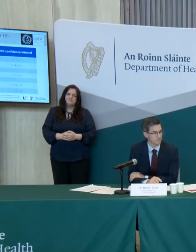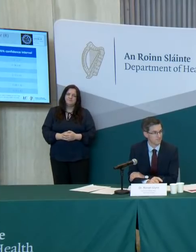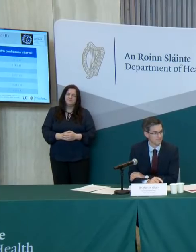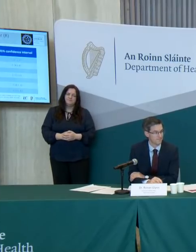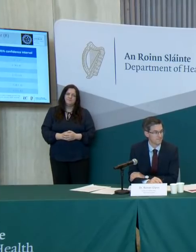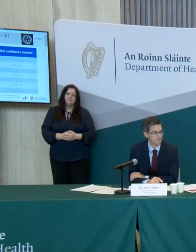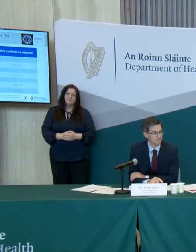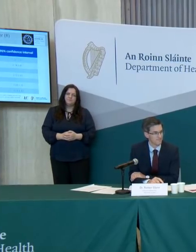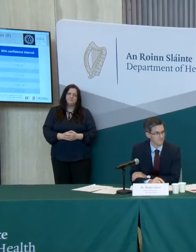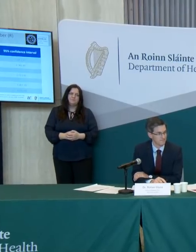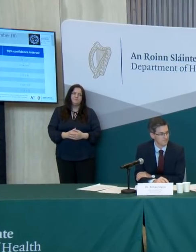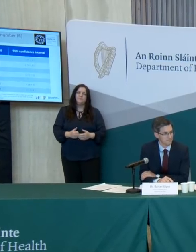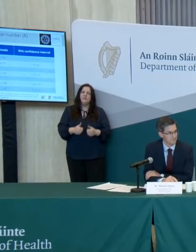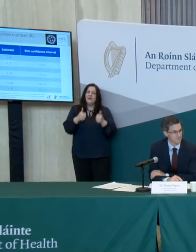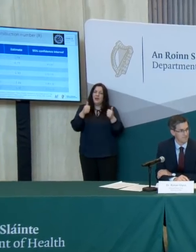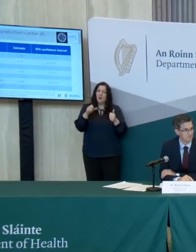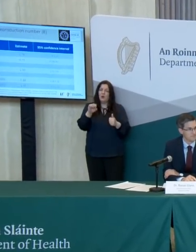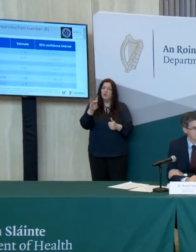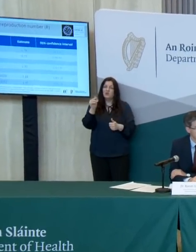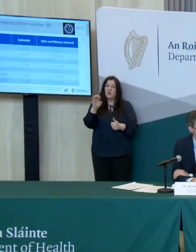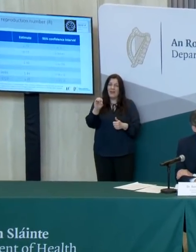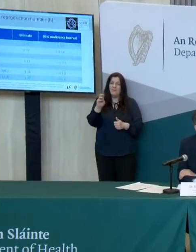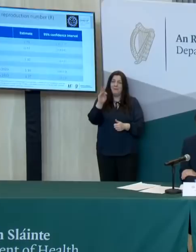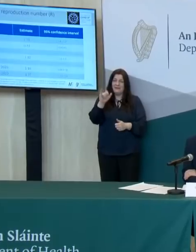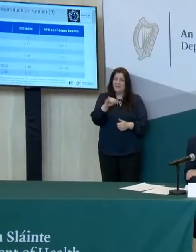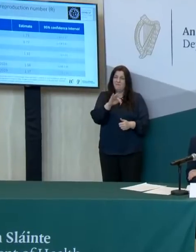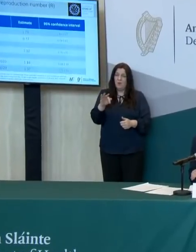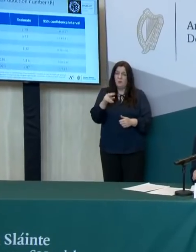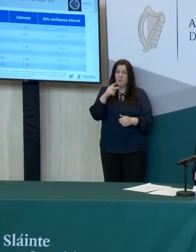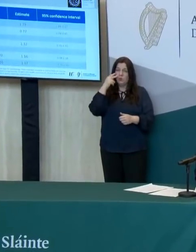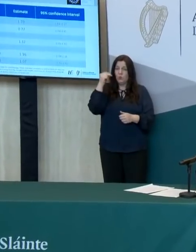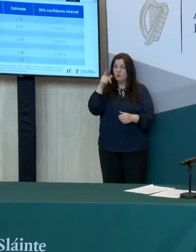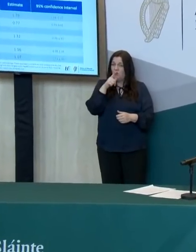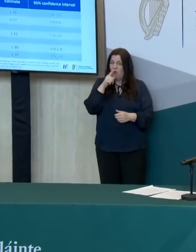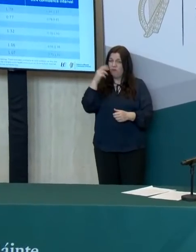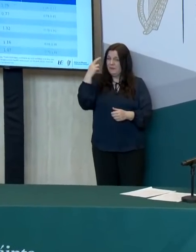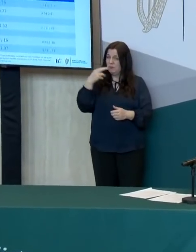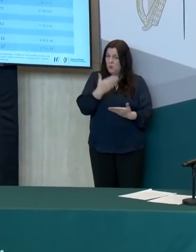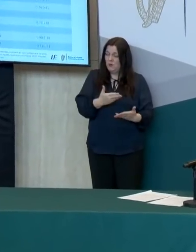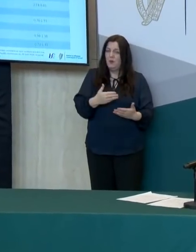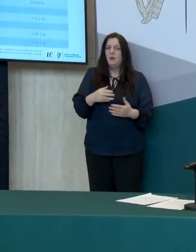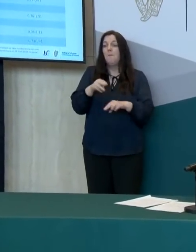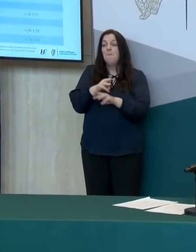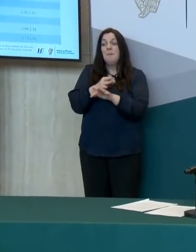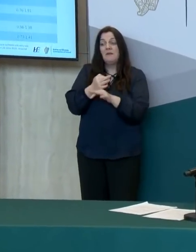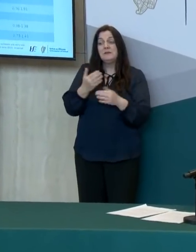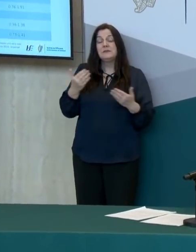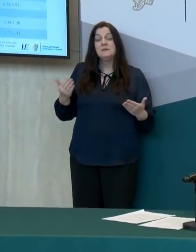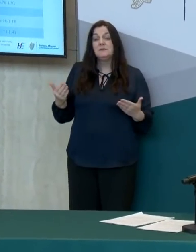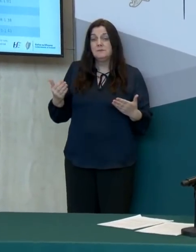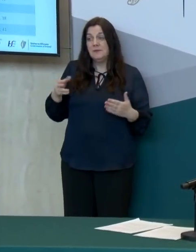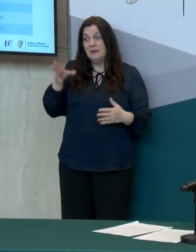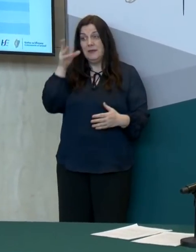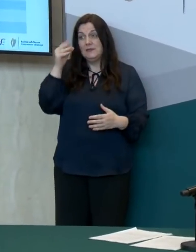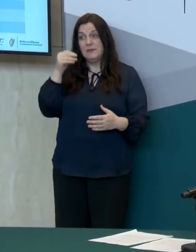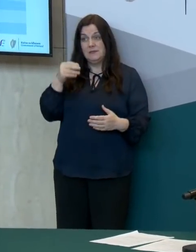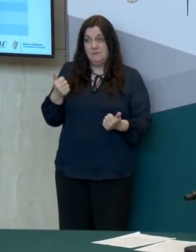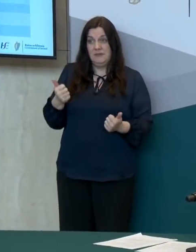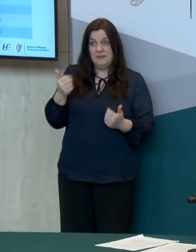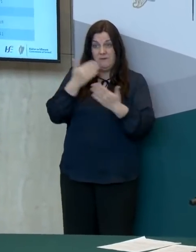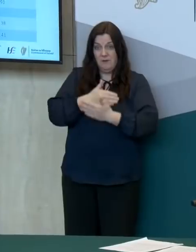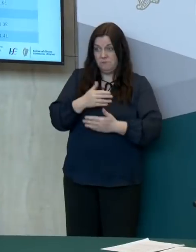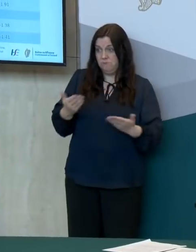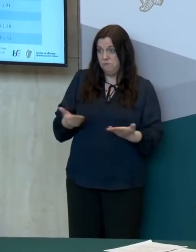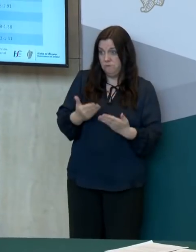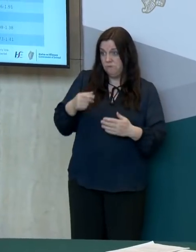Shane. Hi, Shane Beattie from News Talk. For parents who'll be listening to this news this evening, I presume a lot of them will be encouraged that we've taken